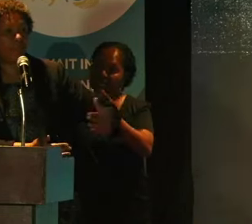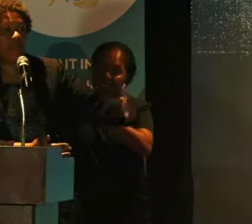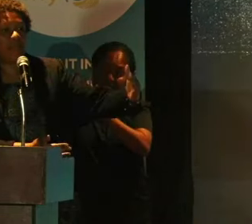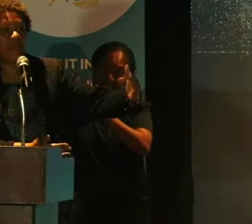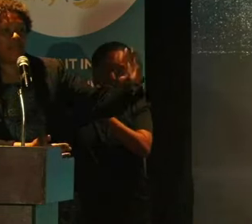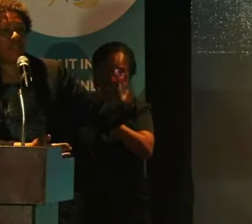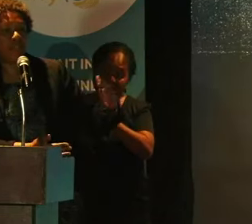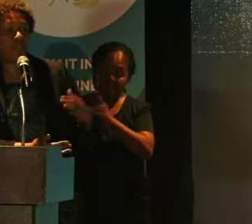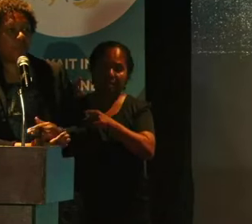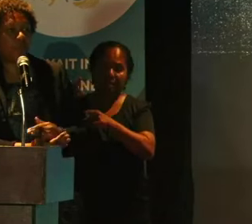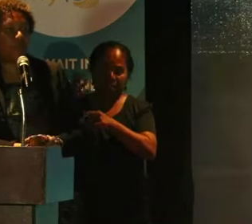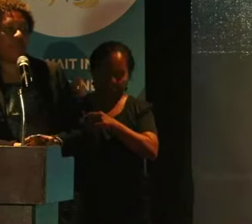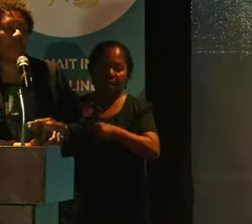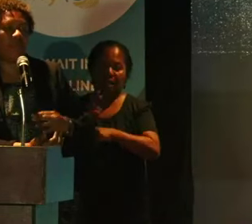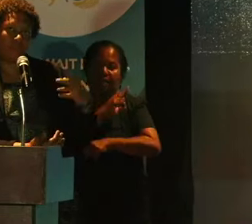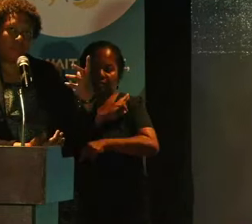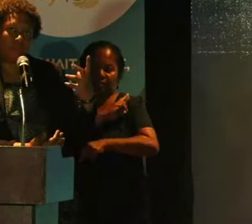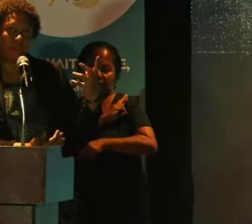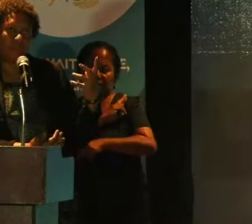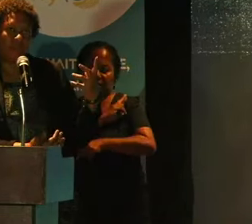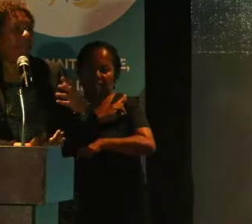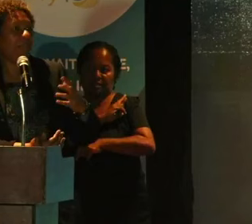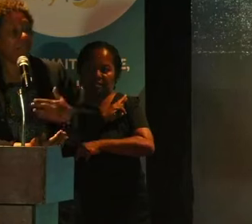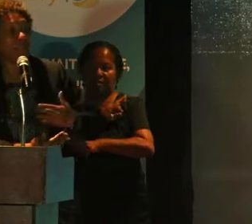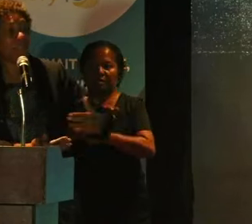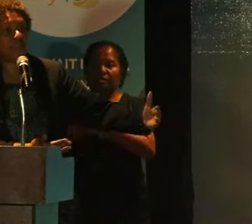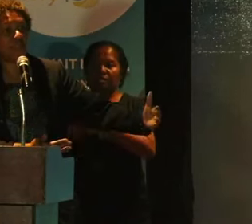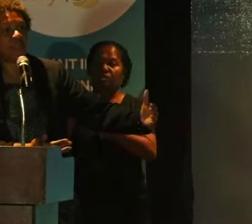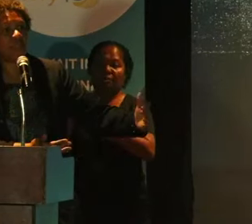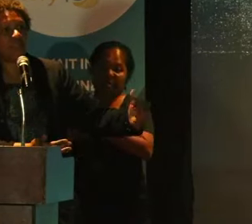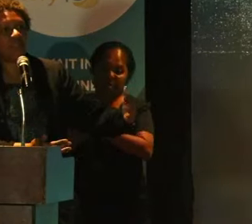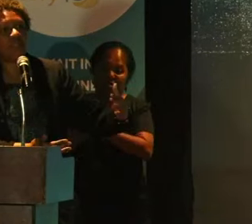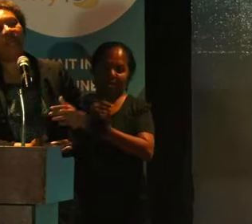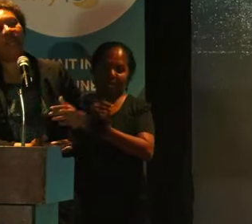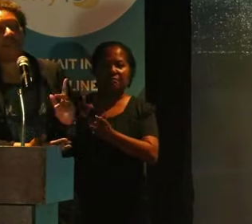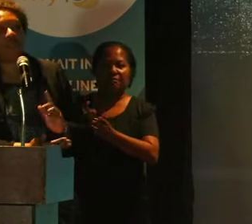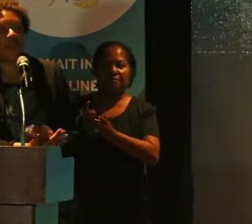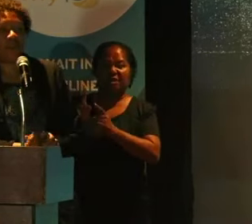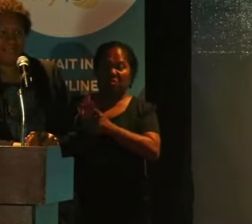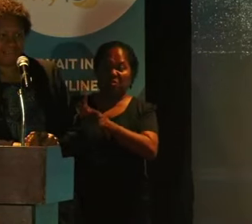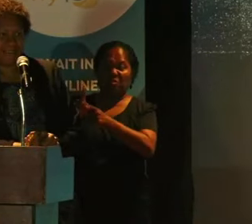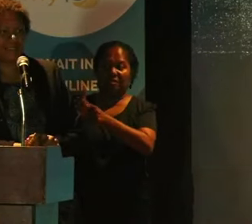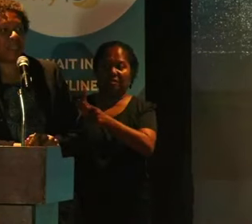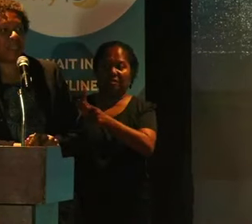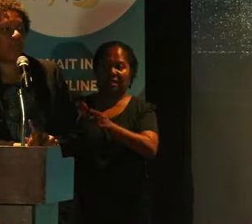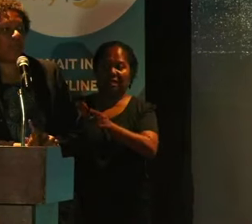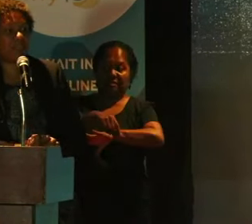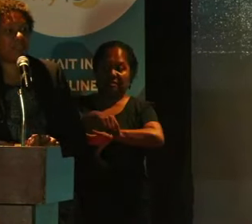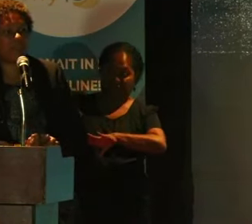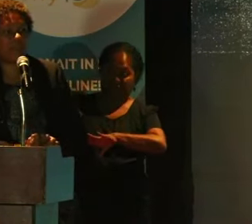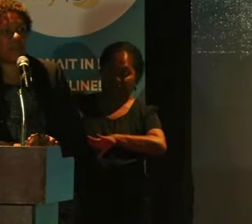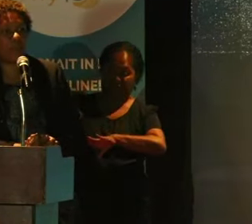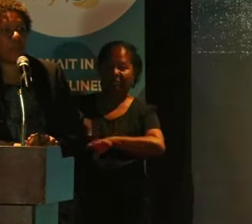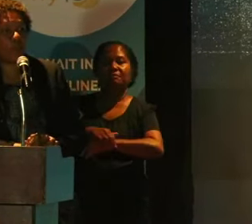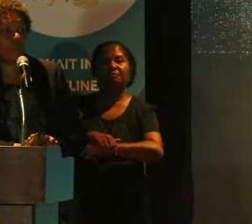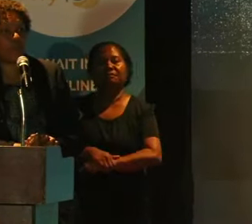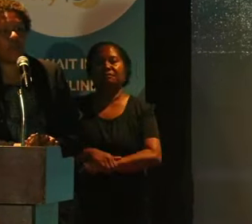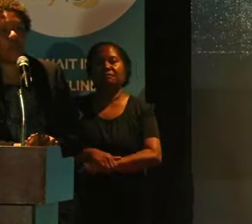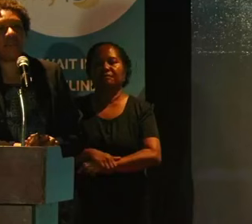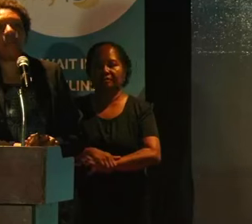The manner in which we, there's no set process at the moment, and I'm not sure why. Like I said, that's one of the things